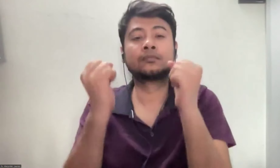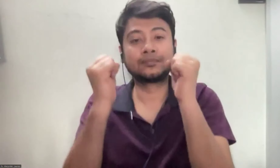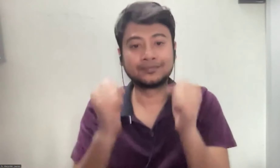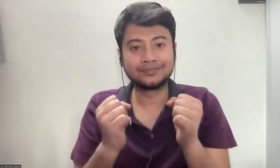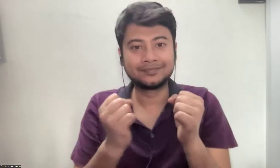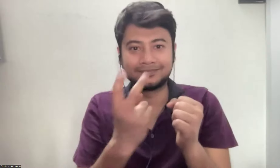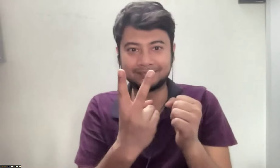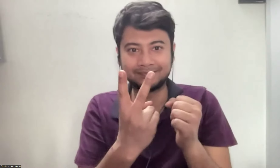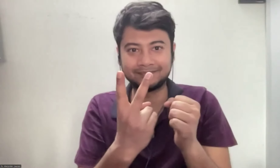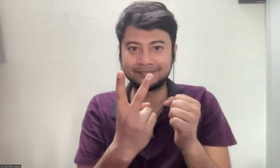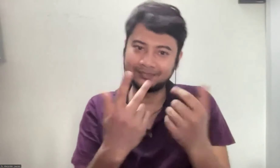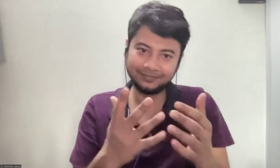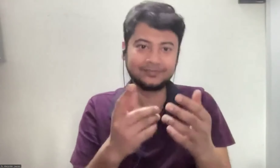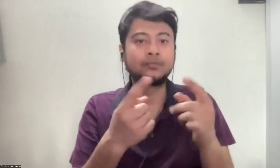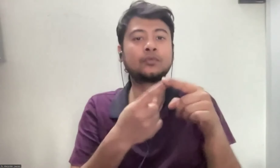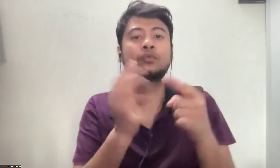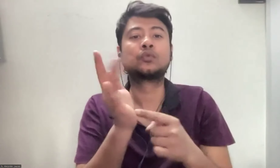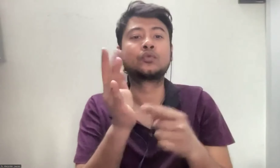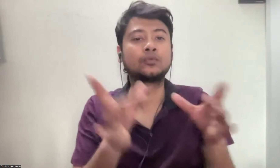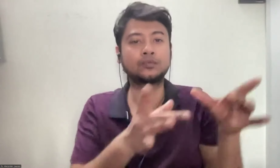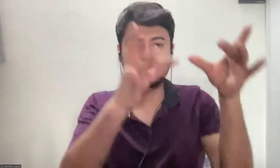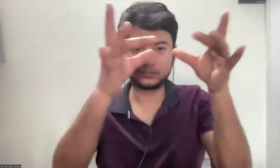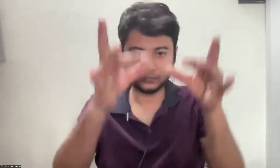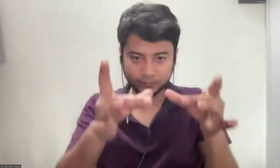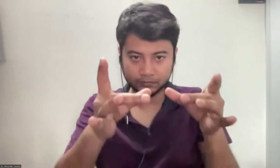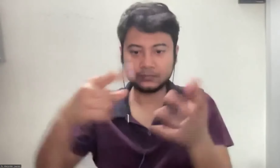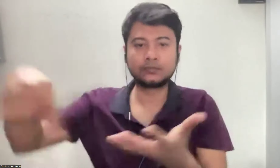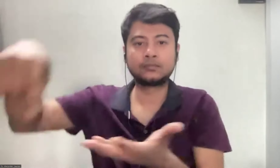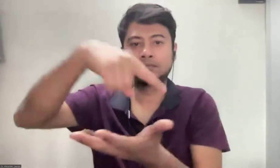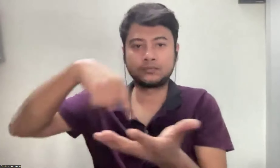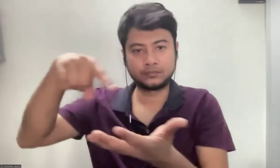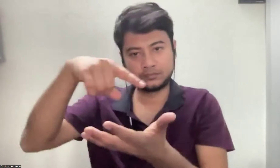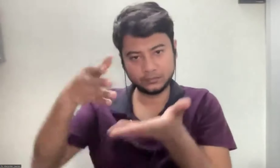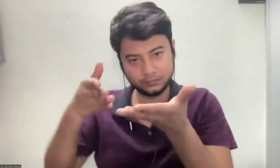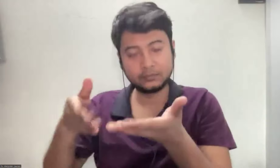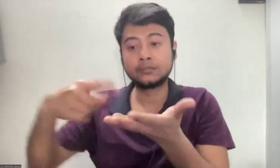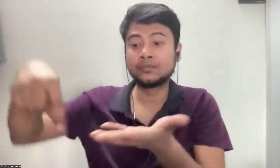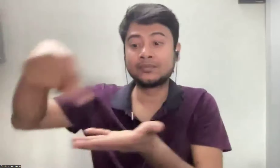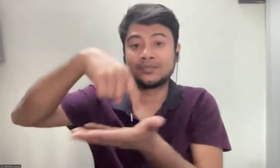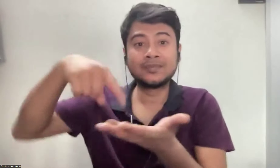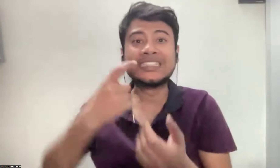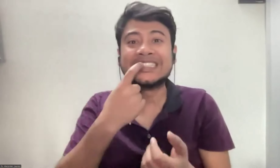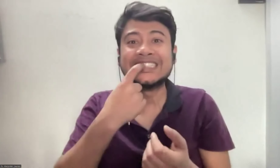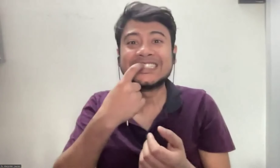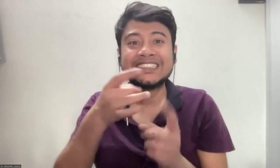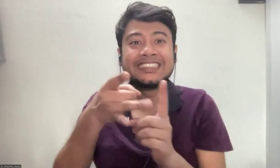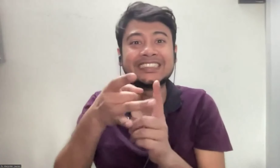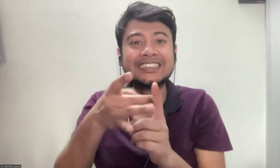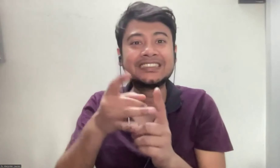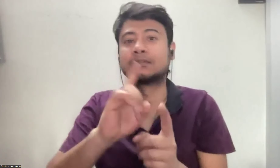item, that peetal, in Hindi we call it peetal, that brass thing. That is what is generally